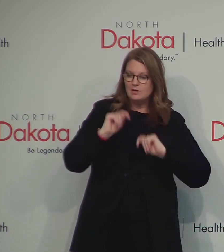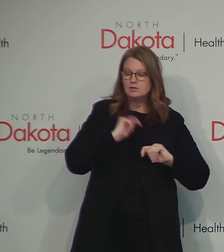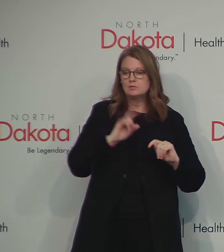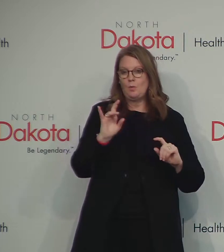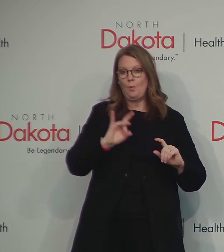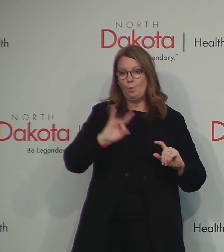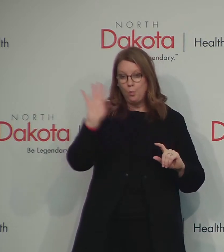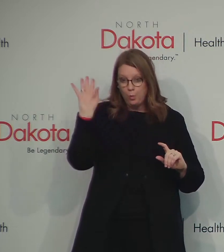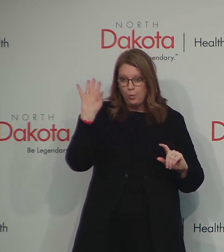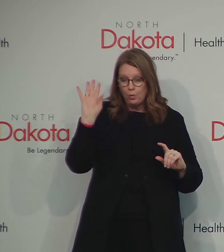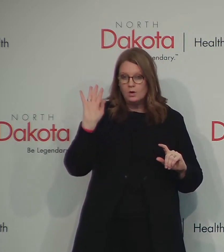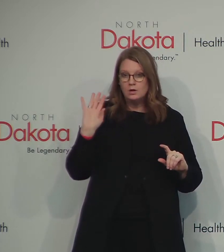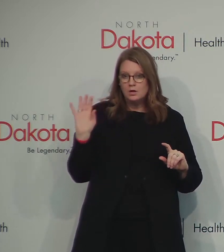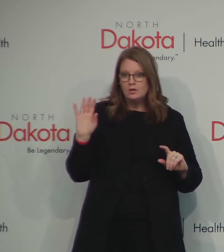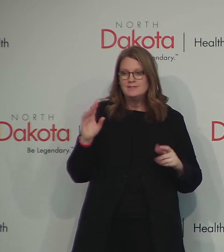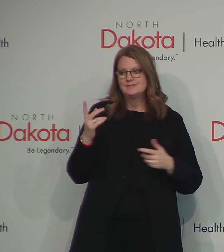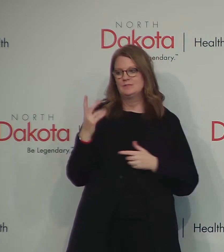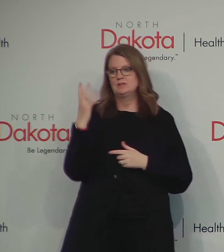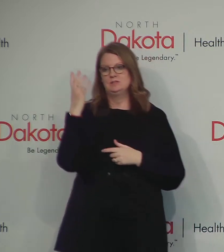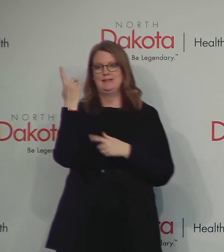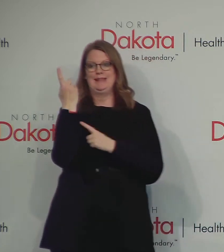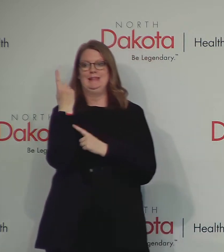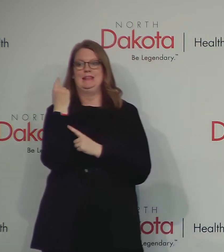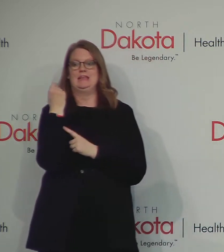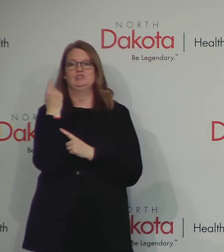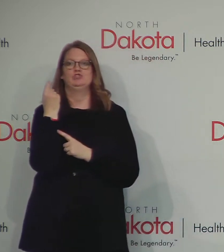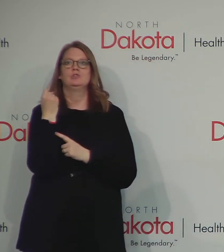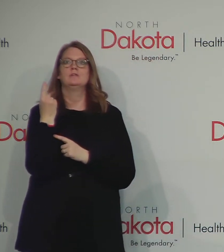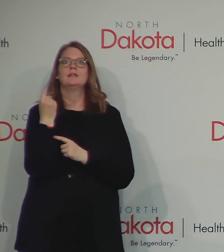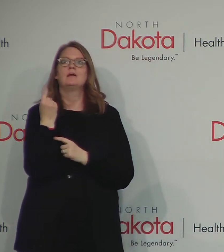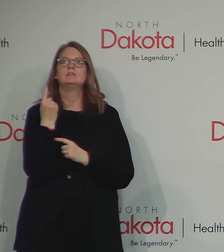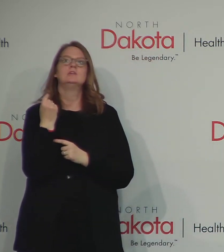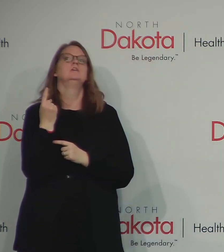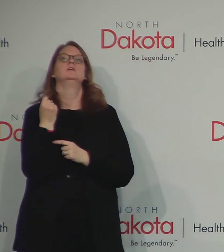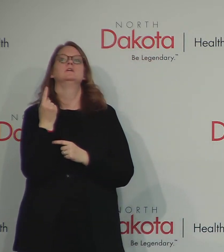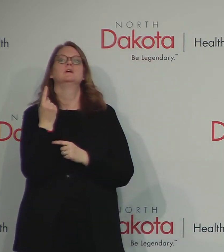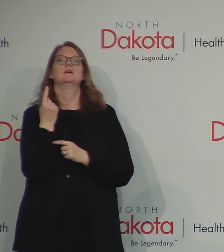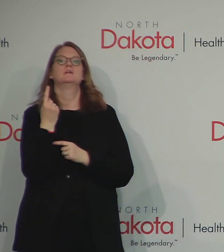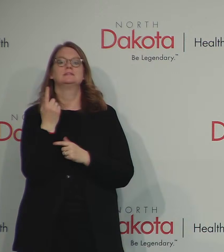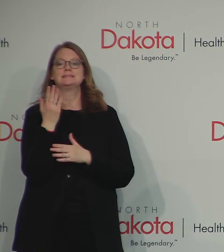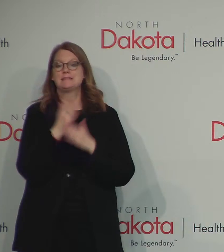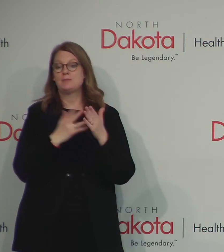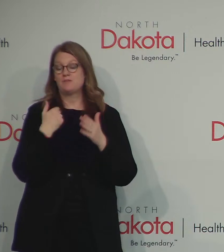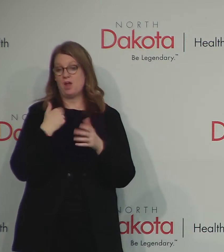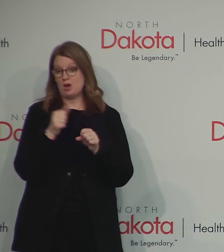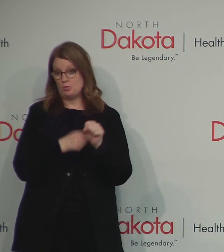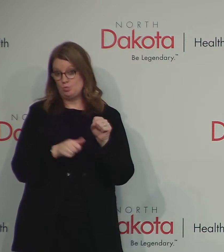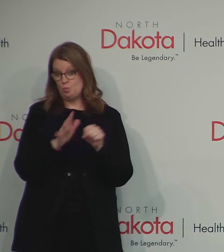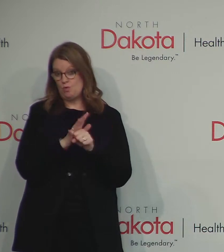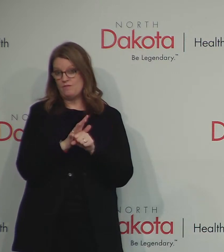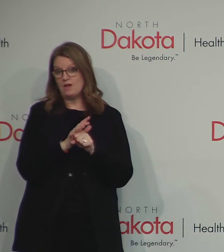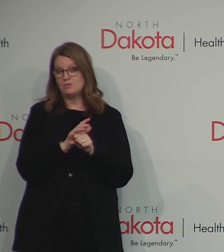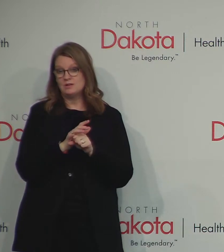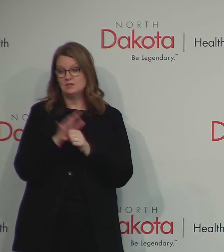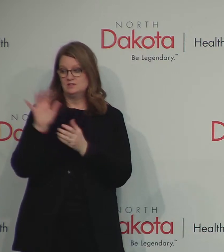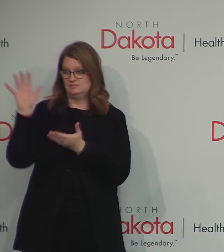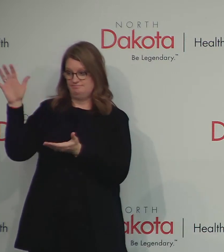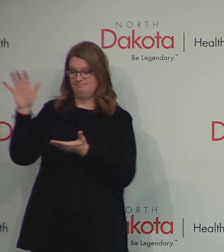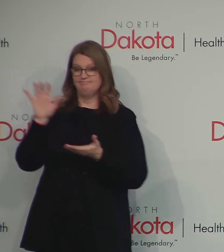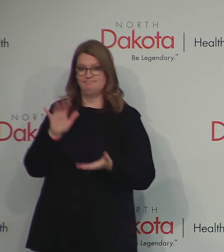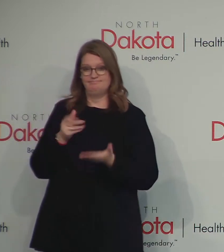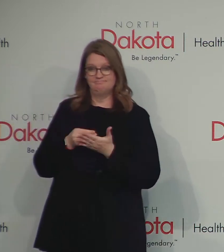hit by this. That's why last year we directed some of our coronavirus relief funds that the state of North Dakota